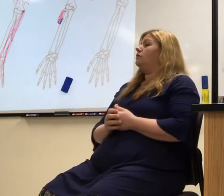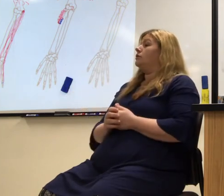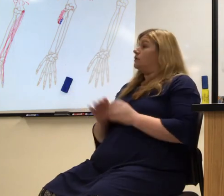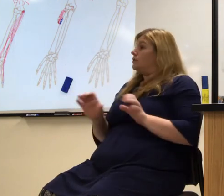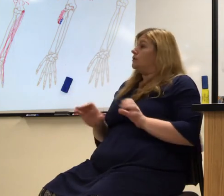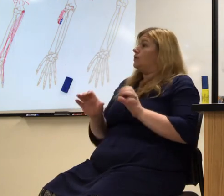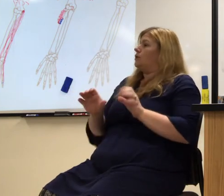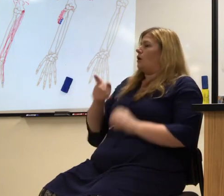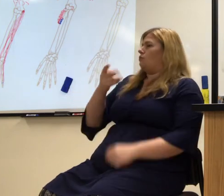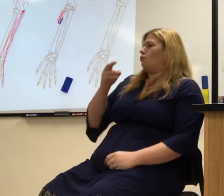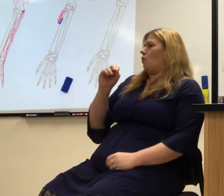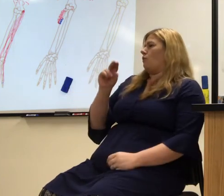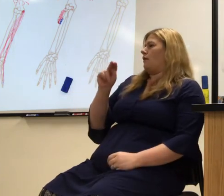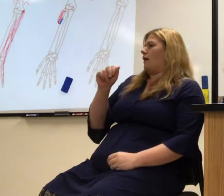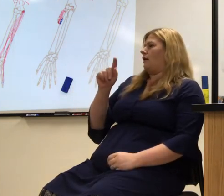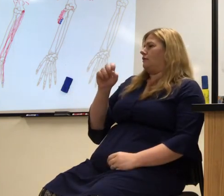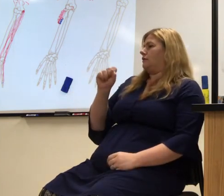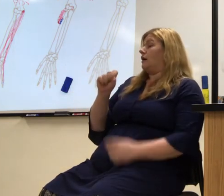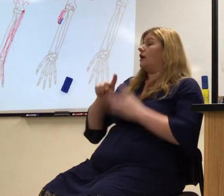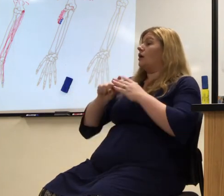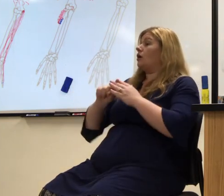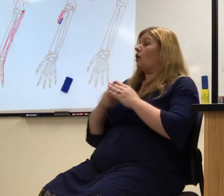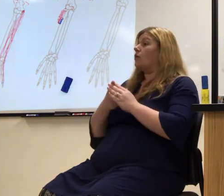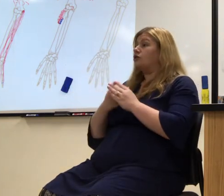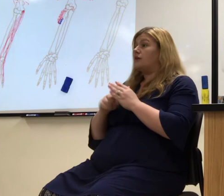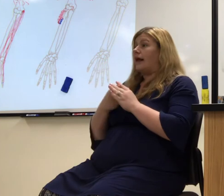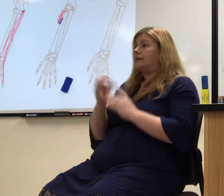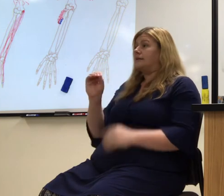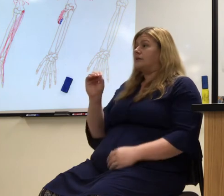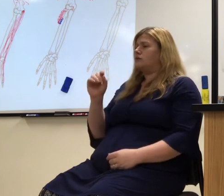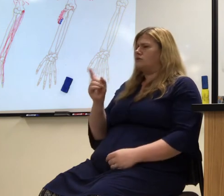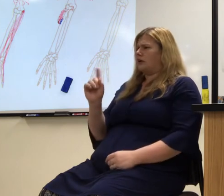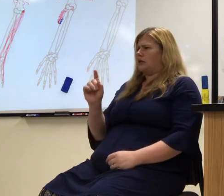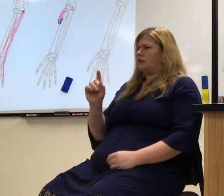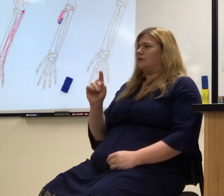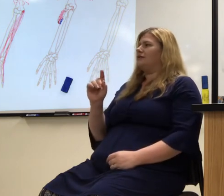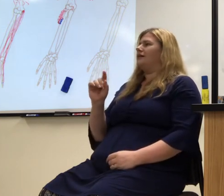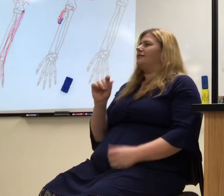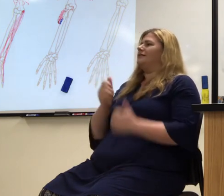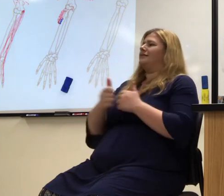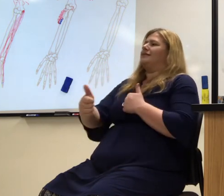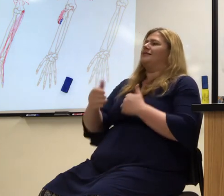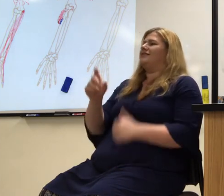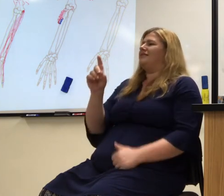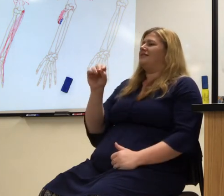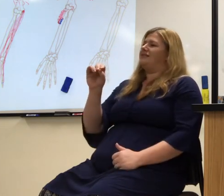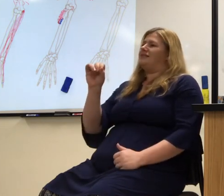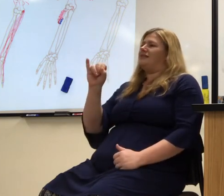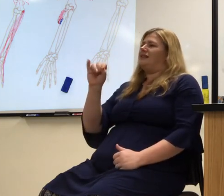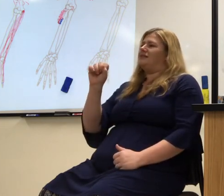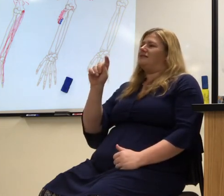it originates, I'm gonna say distal ulna.